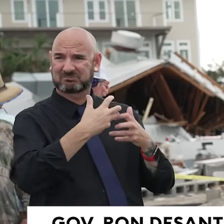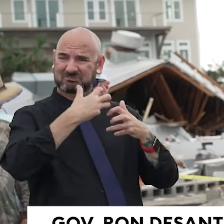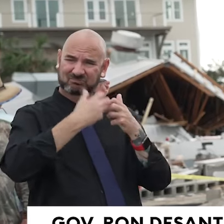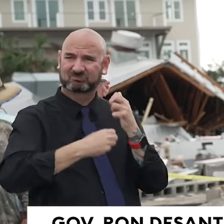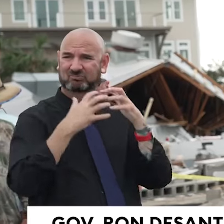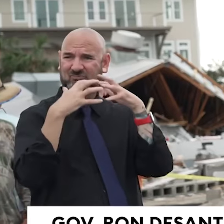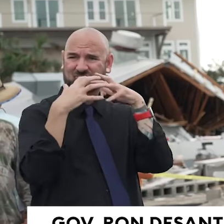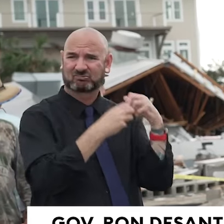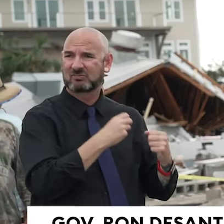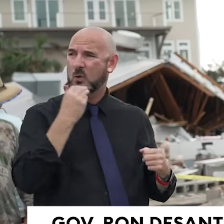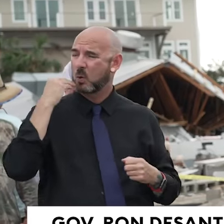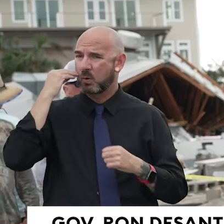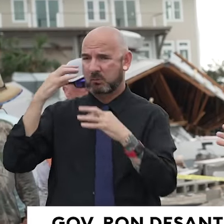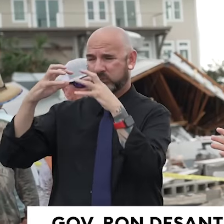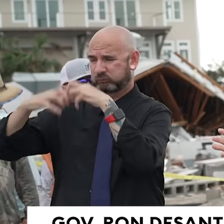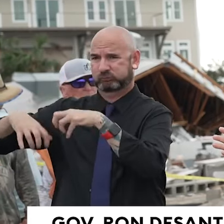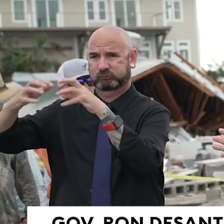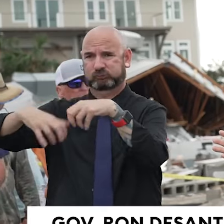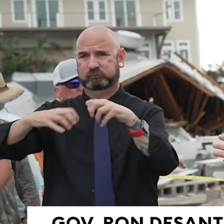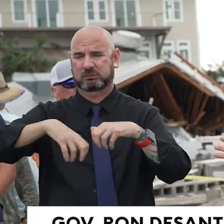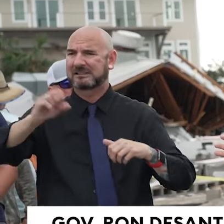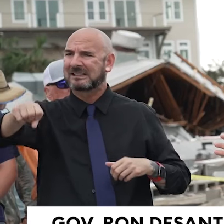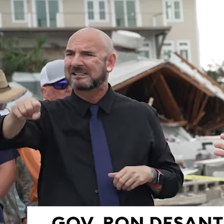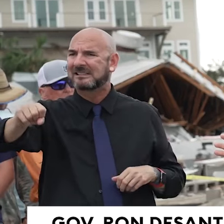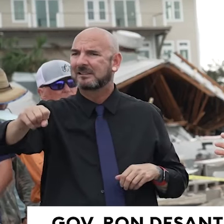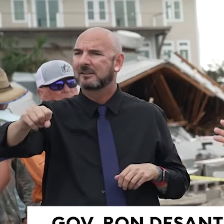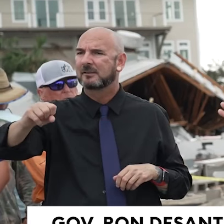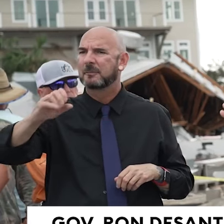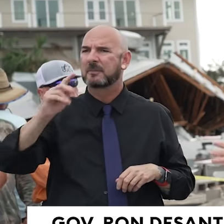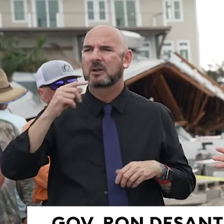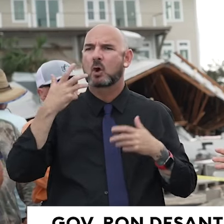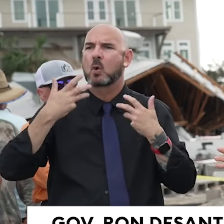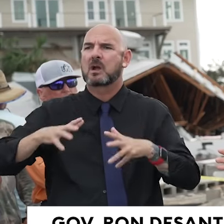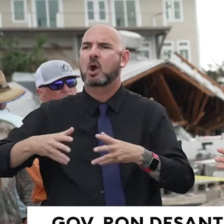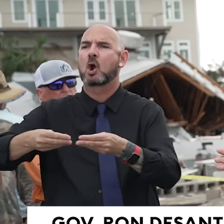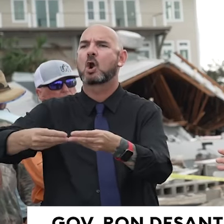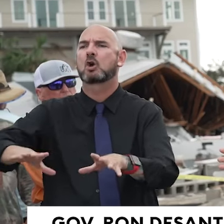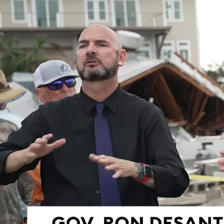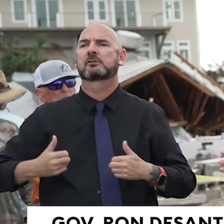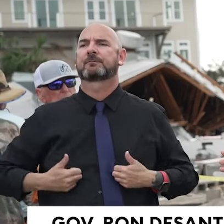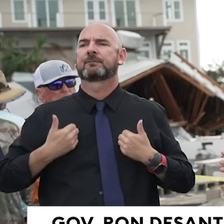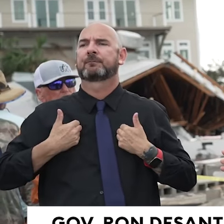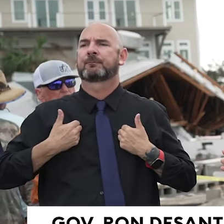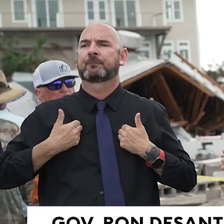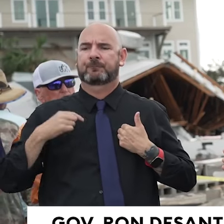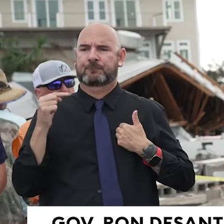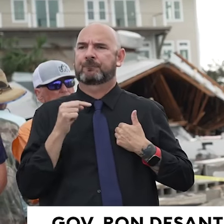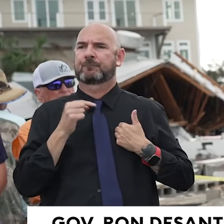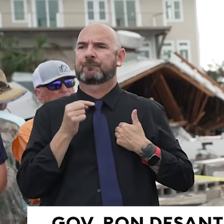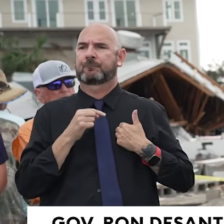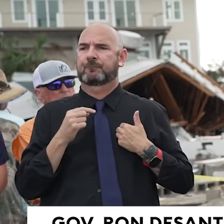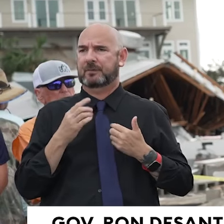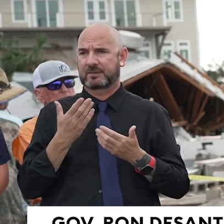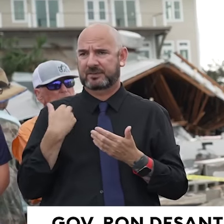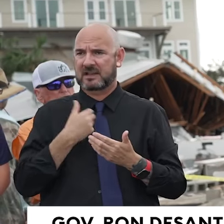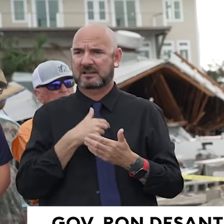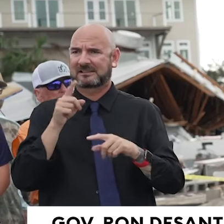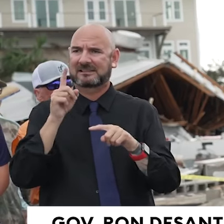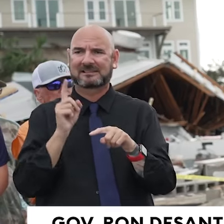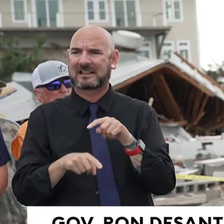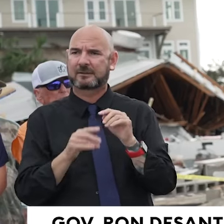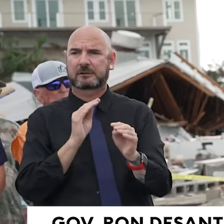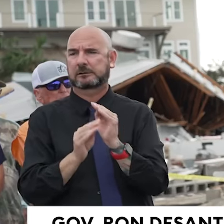homes, you don't want loss of life. That is the one thing we can't rectify. We can always